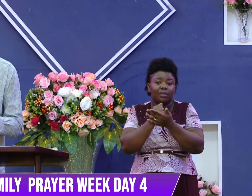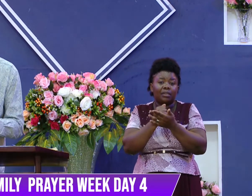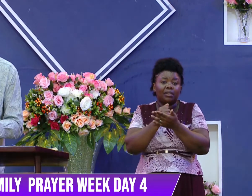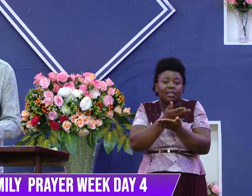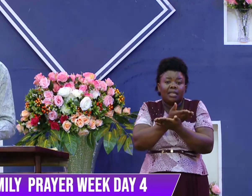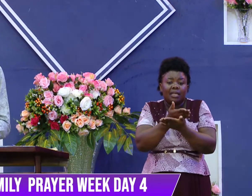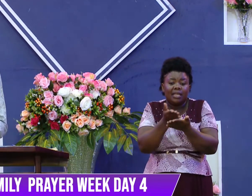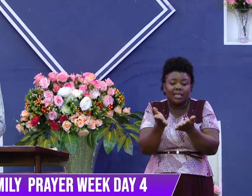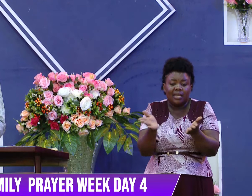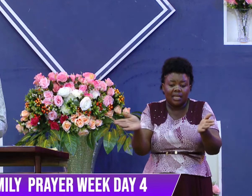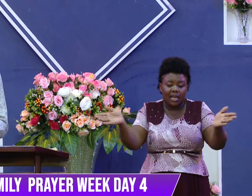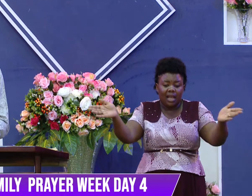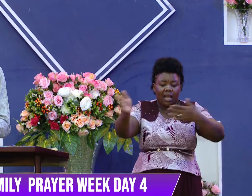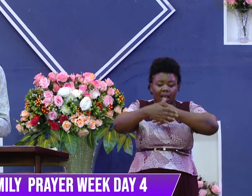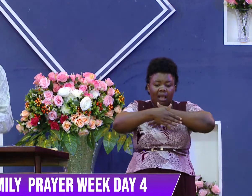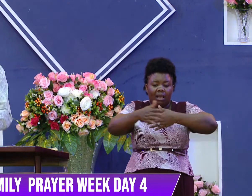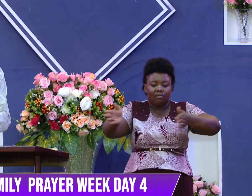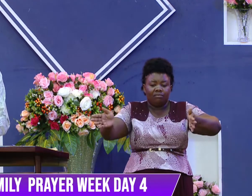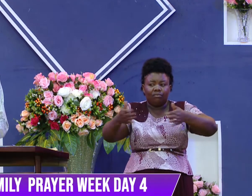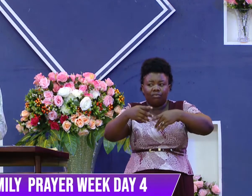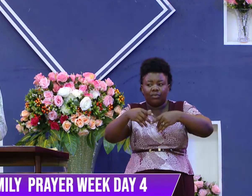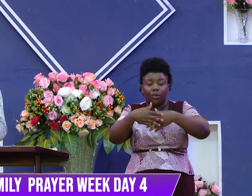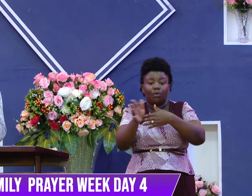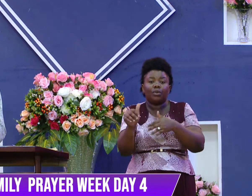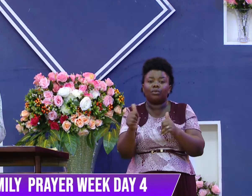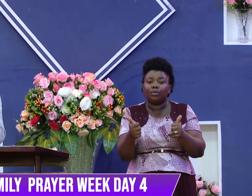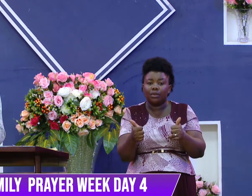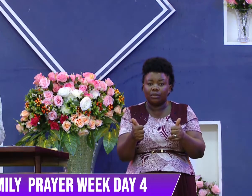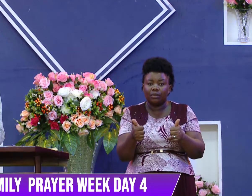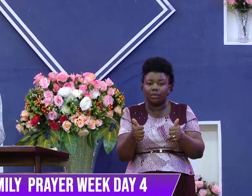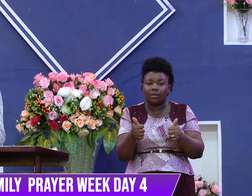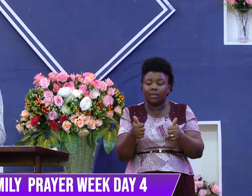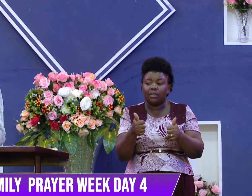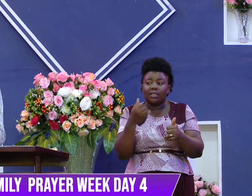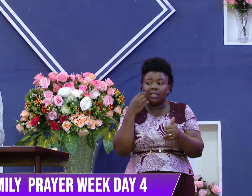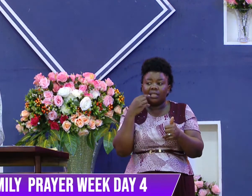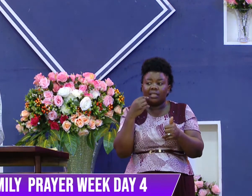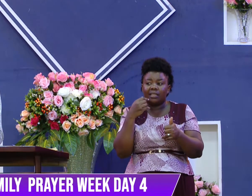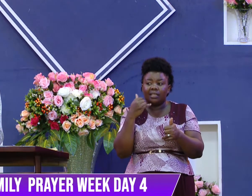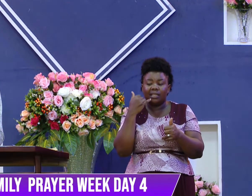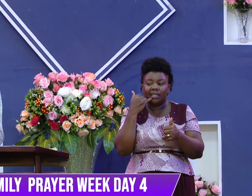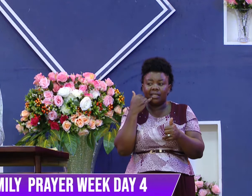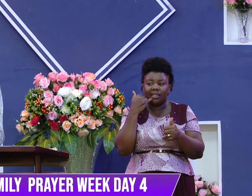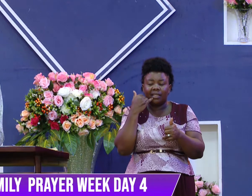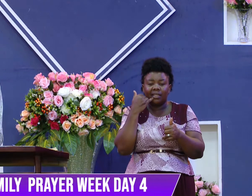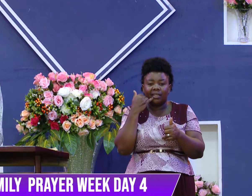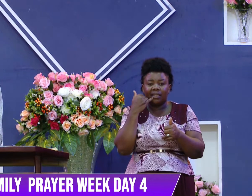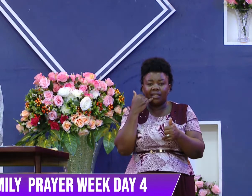But what helps any door to open up very well?